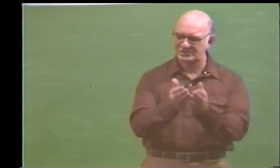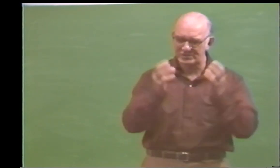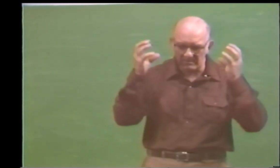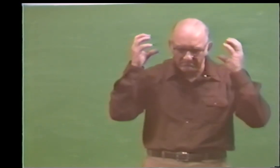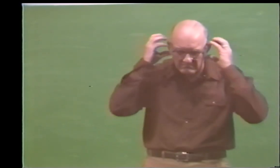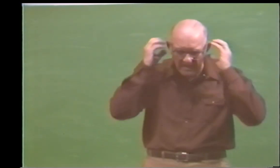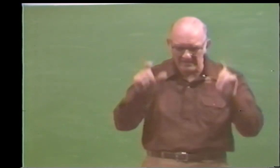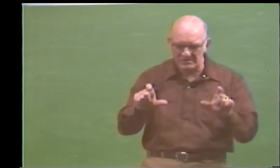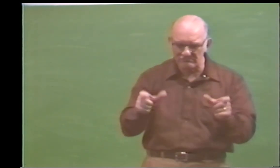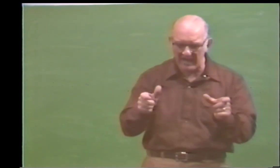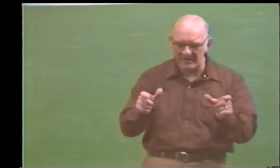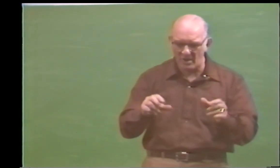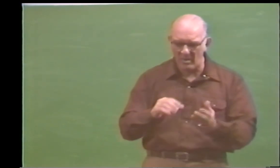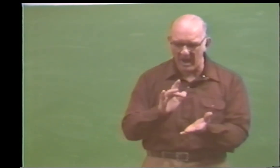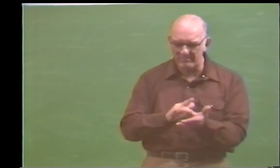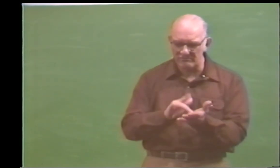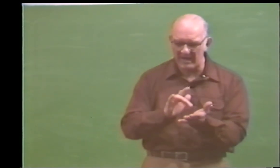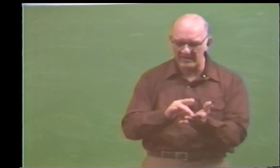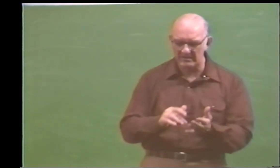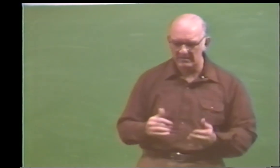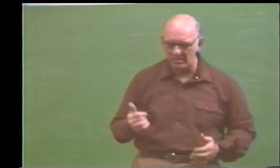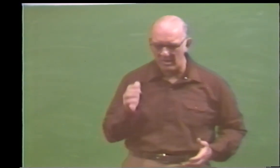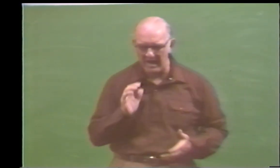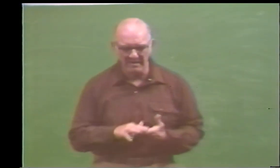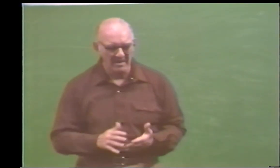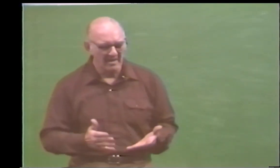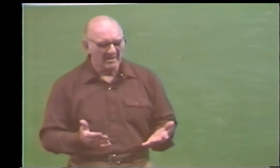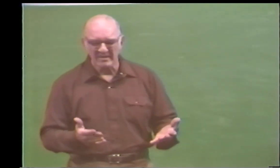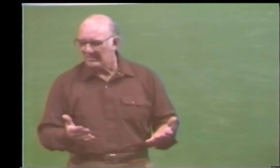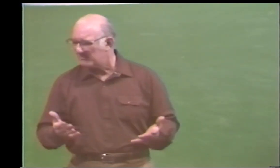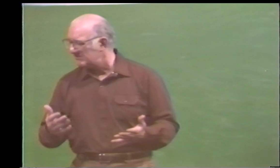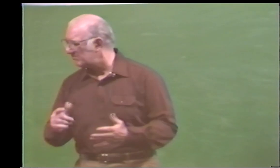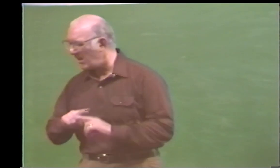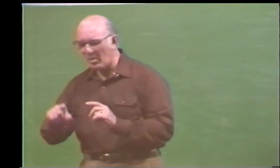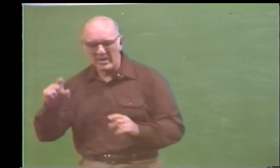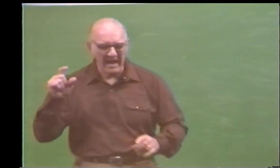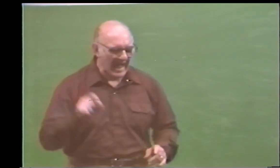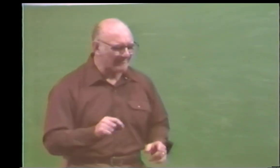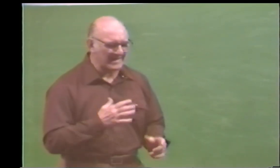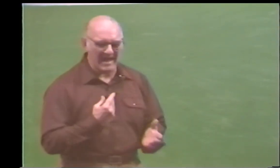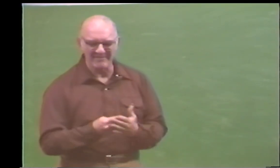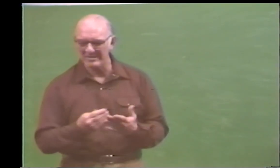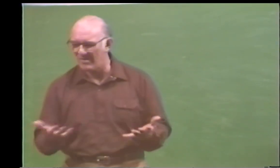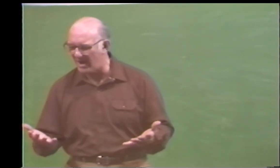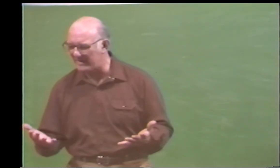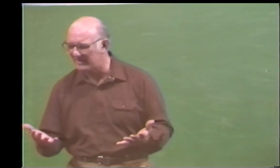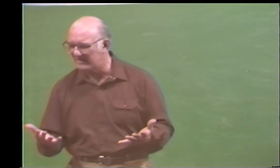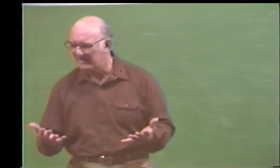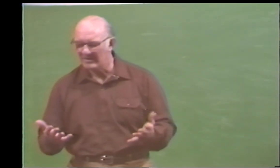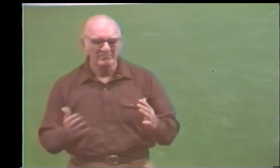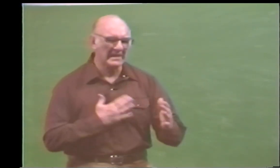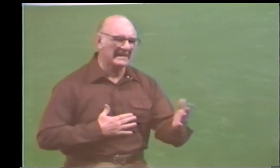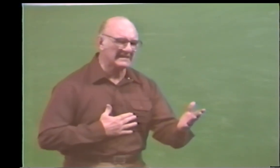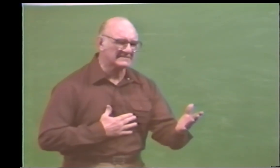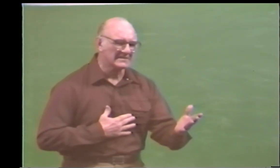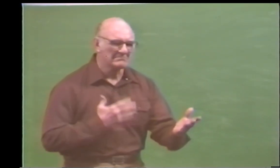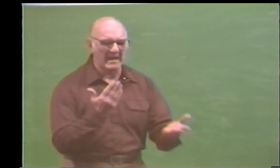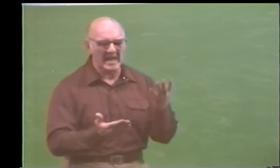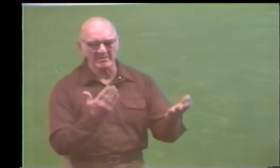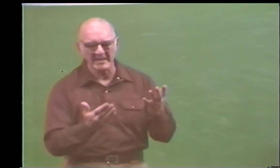ship as a radio operator." "Why, but we have to have the money. Please, maybe you